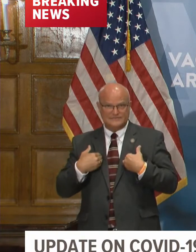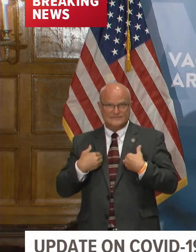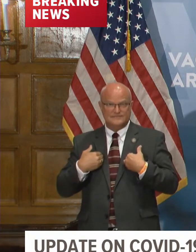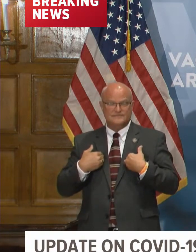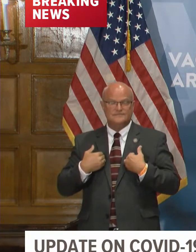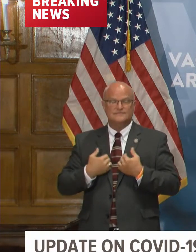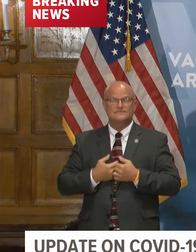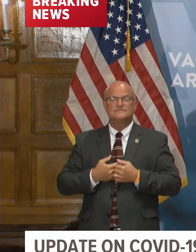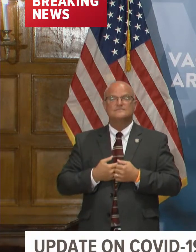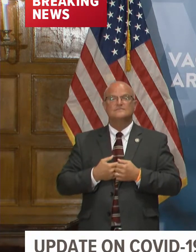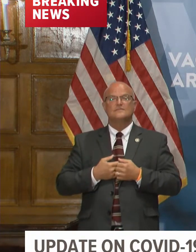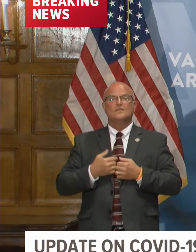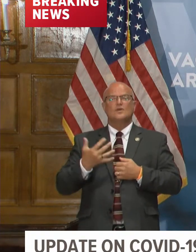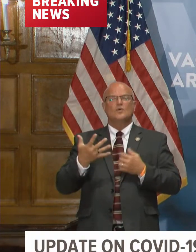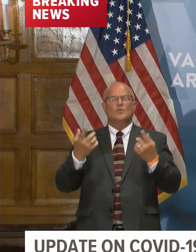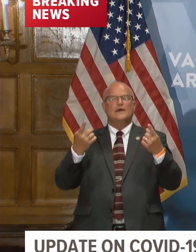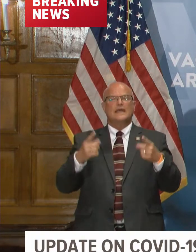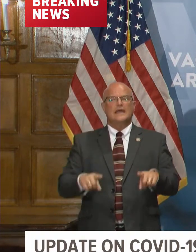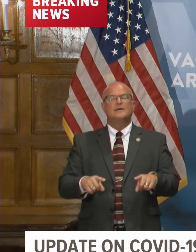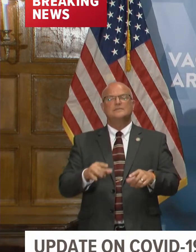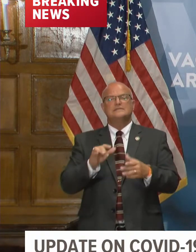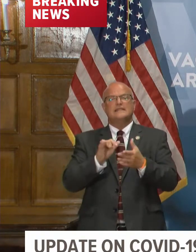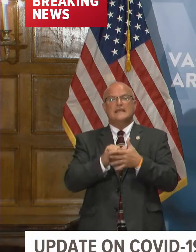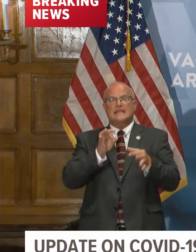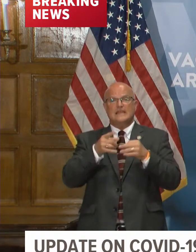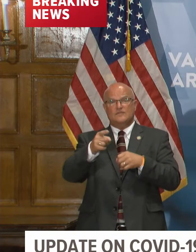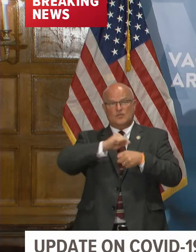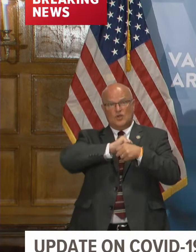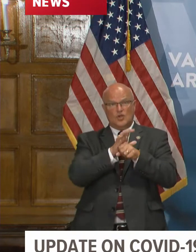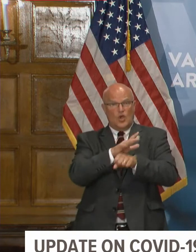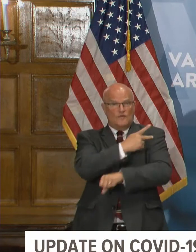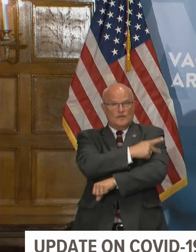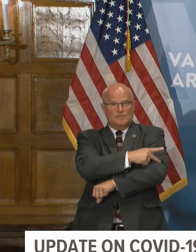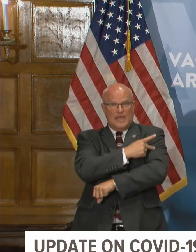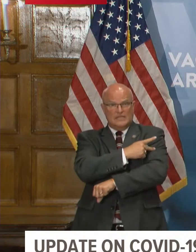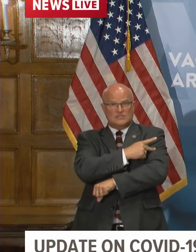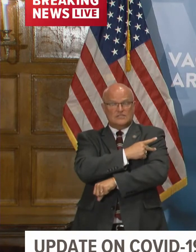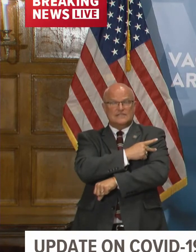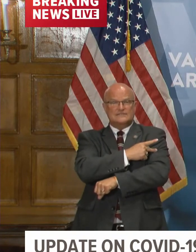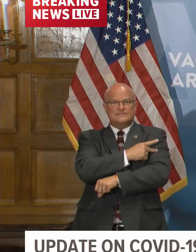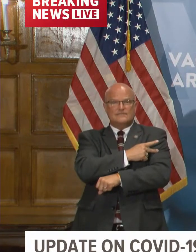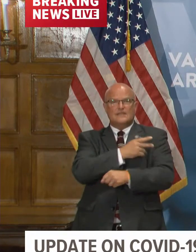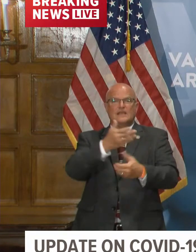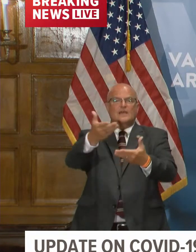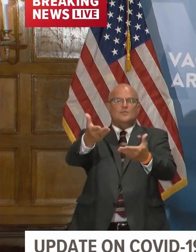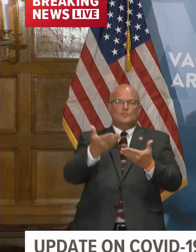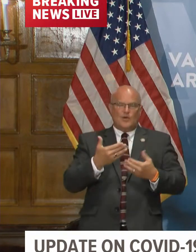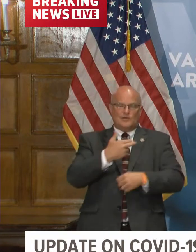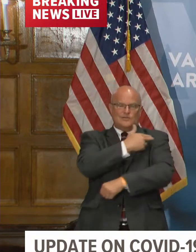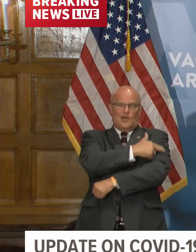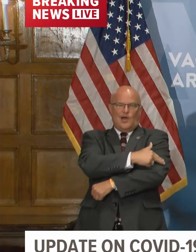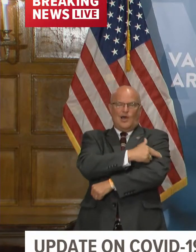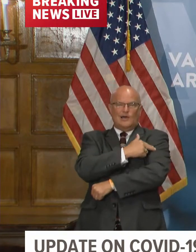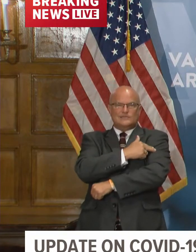then what happens is that if you're a COVID patient and you're brought to a